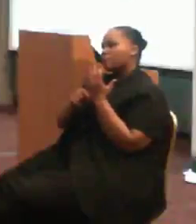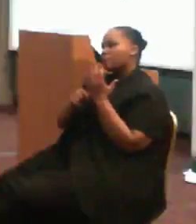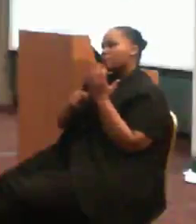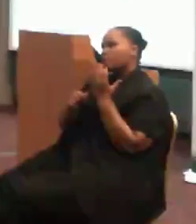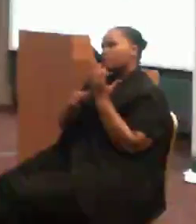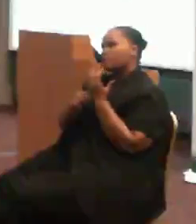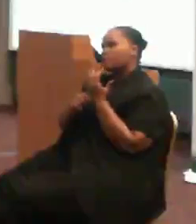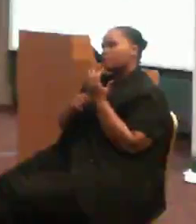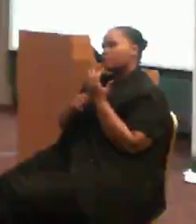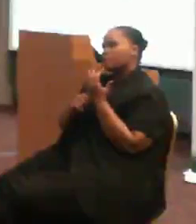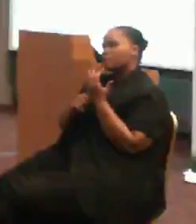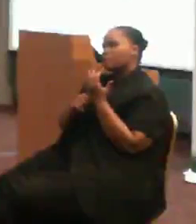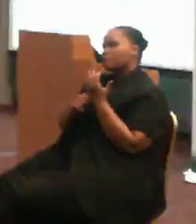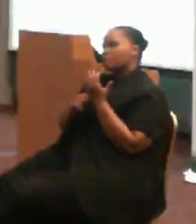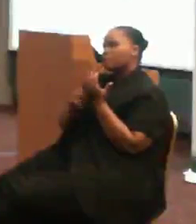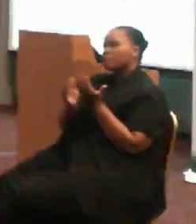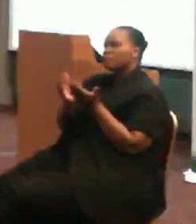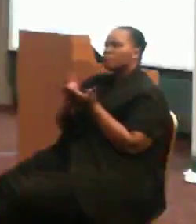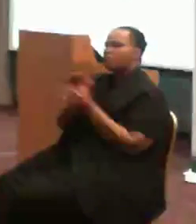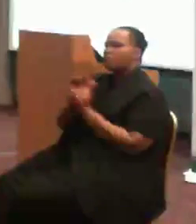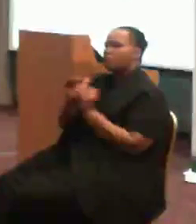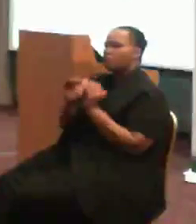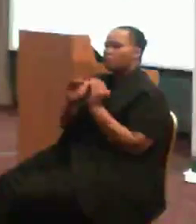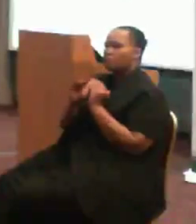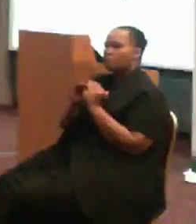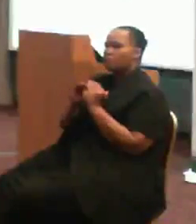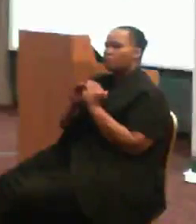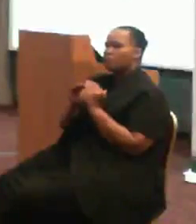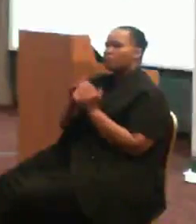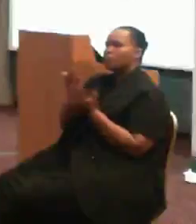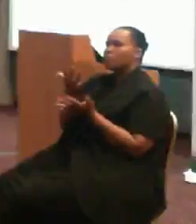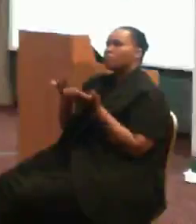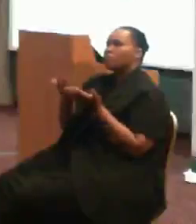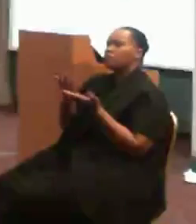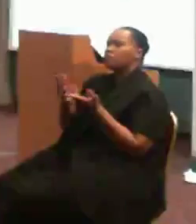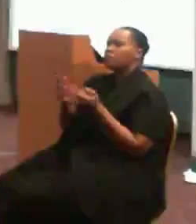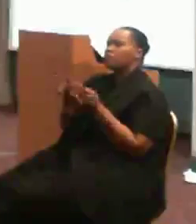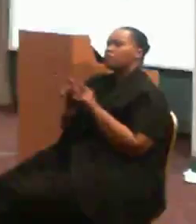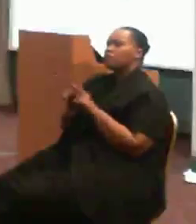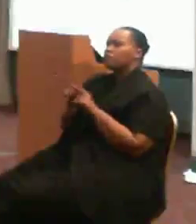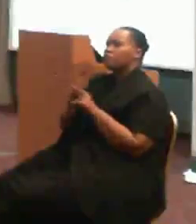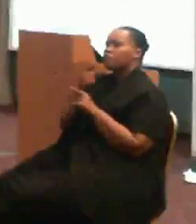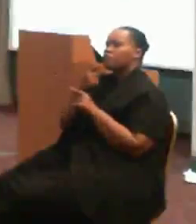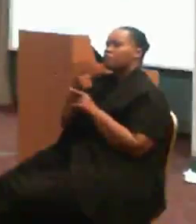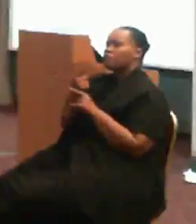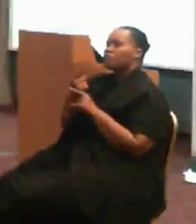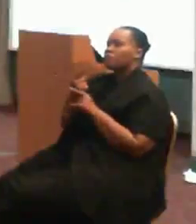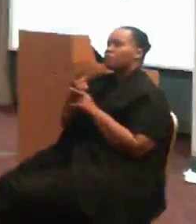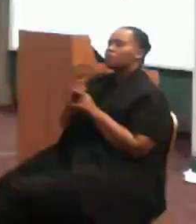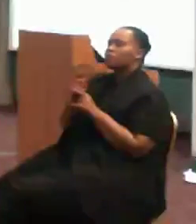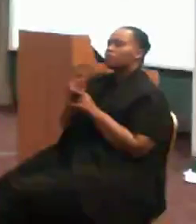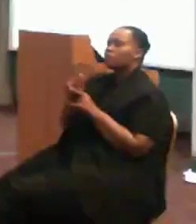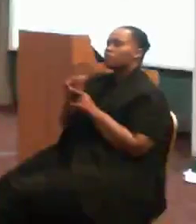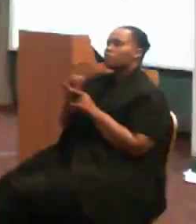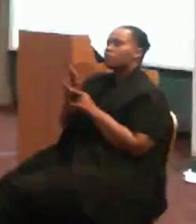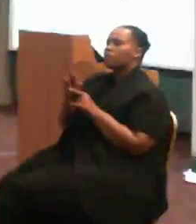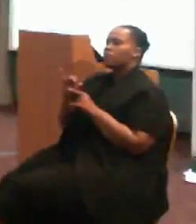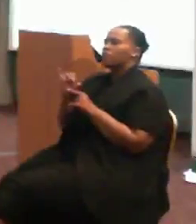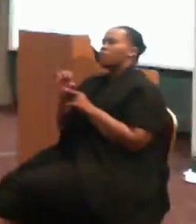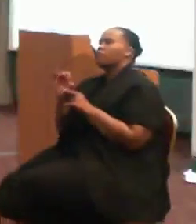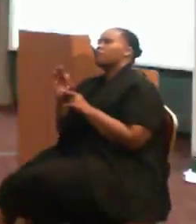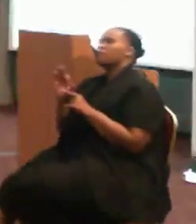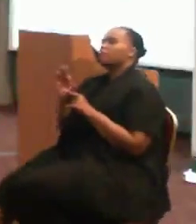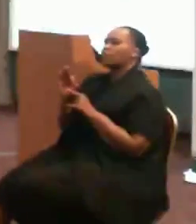costs. Almost like saying, if you're not getting the tariff, it's a suddenly